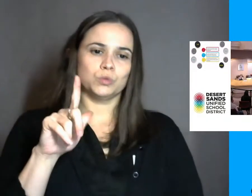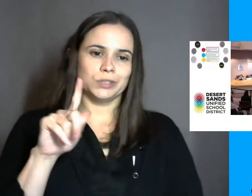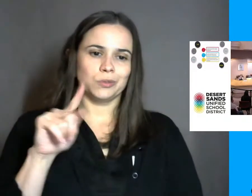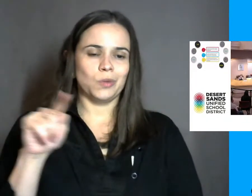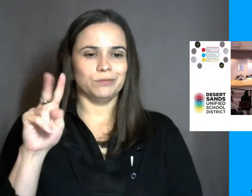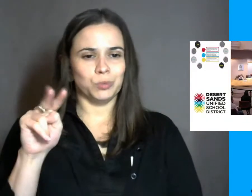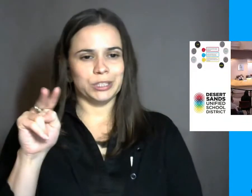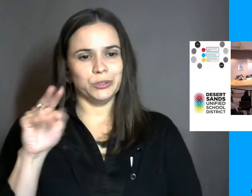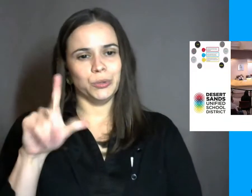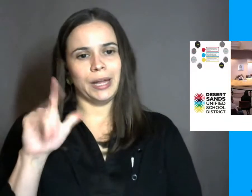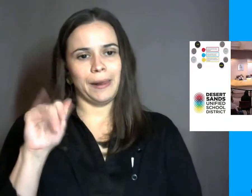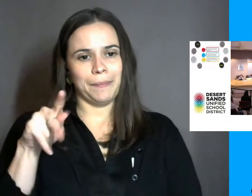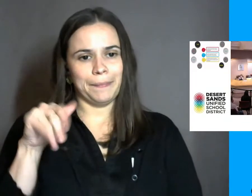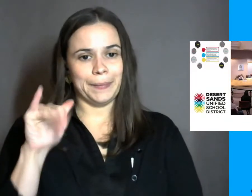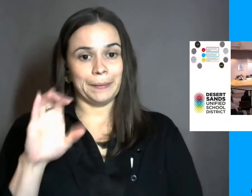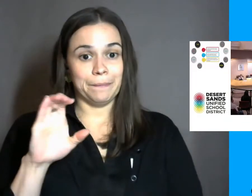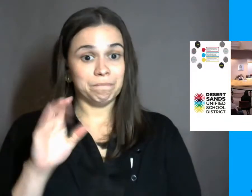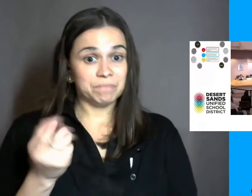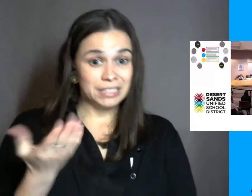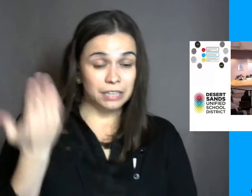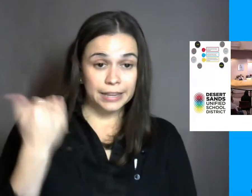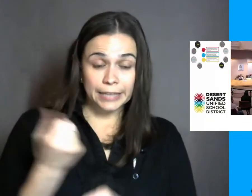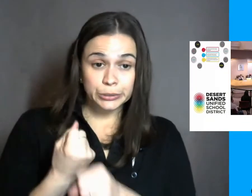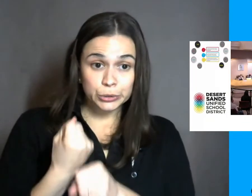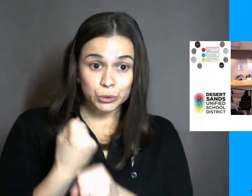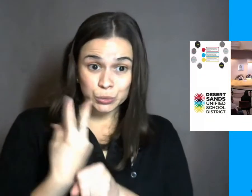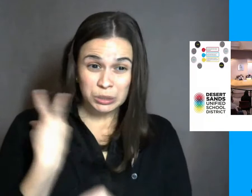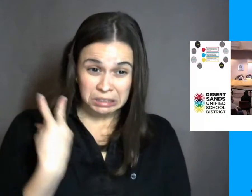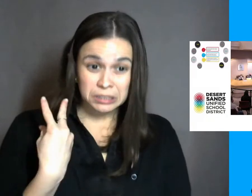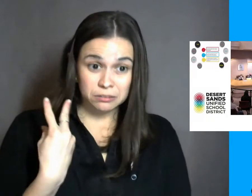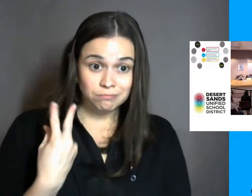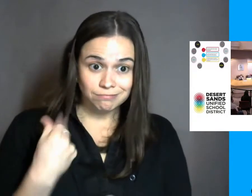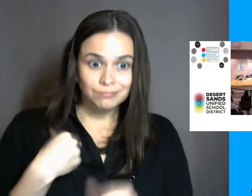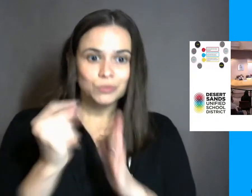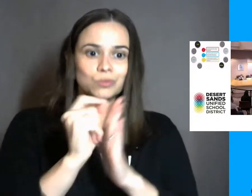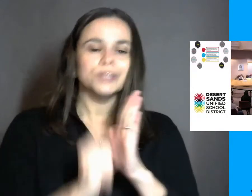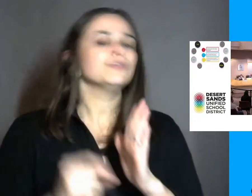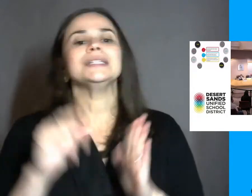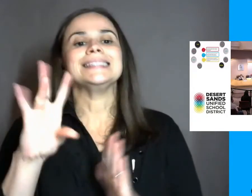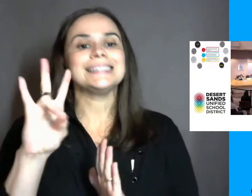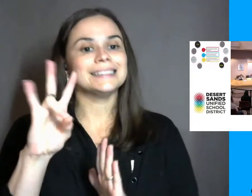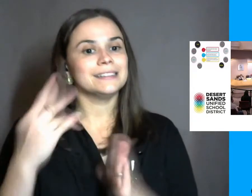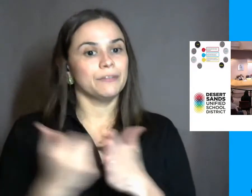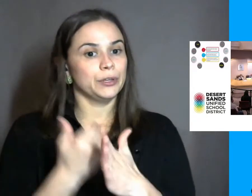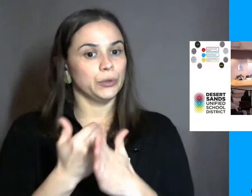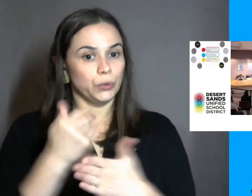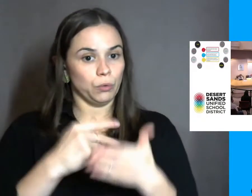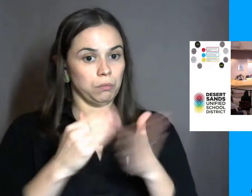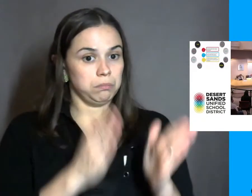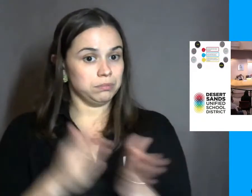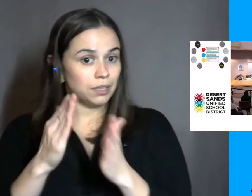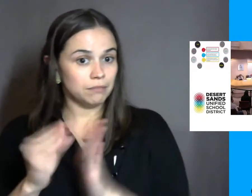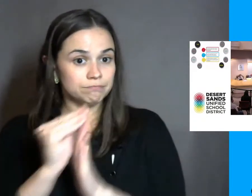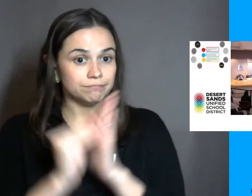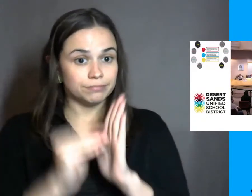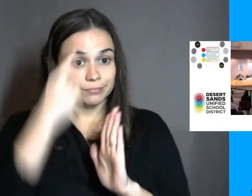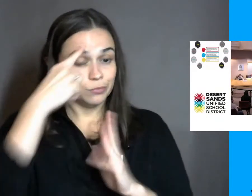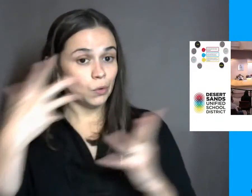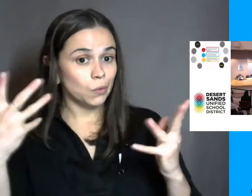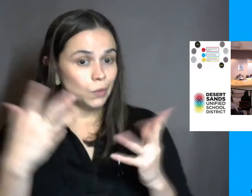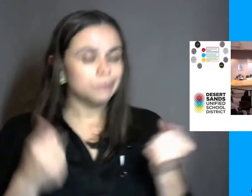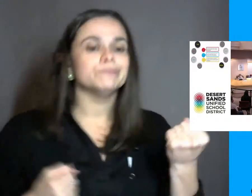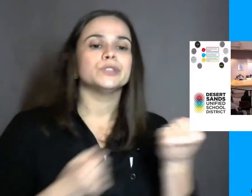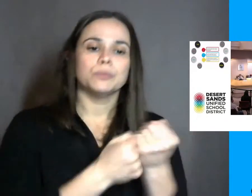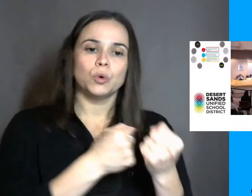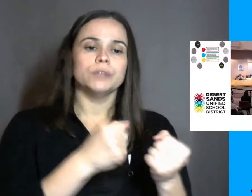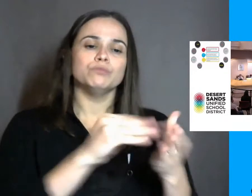Over the last 2 years, we have written 7 new plans that have been created in support of students, families, and